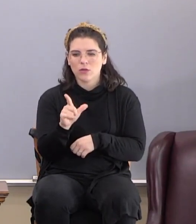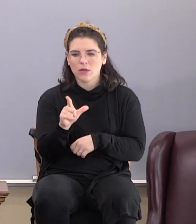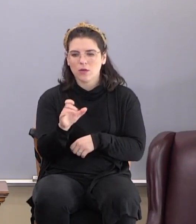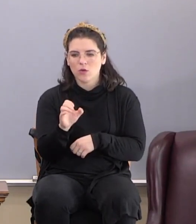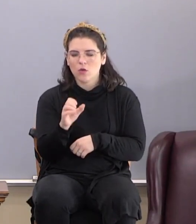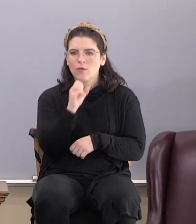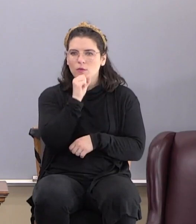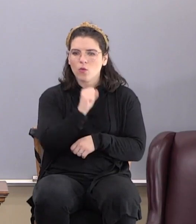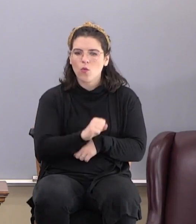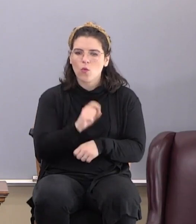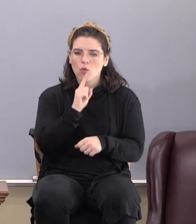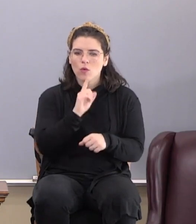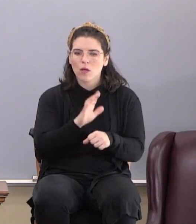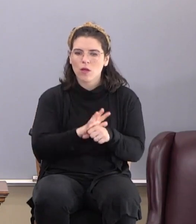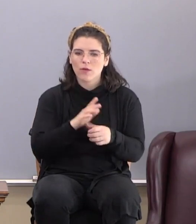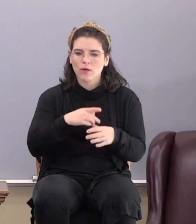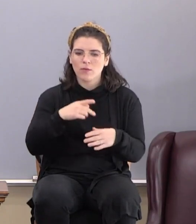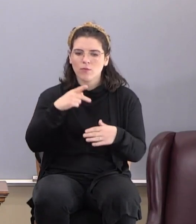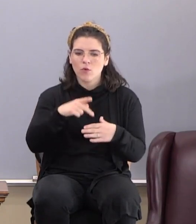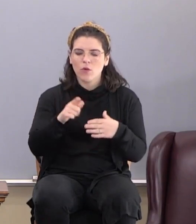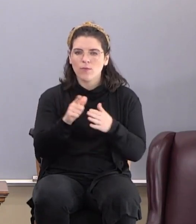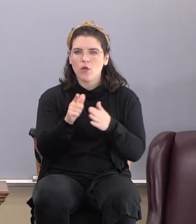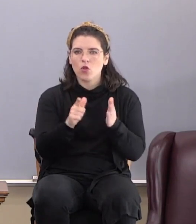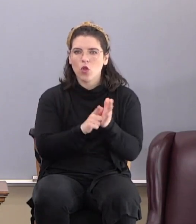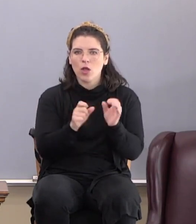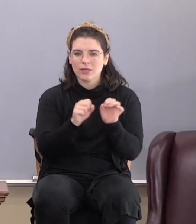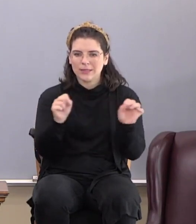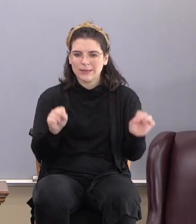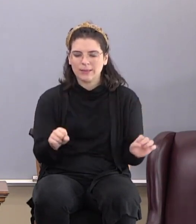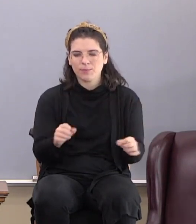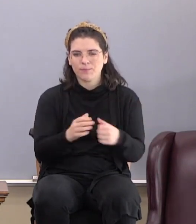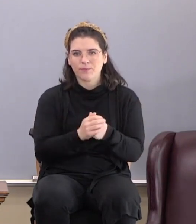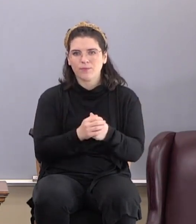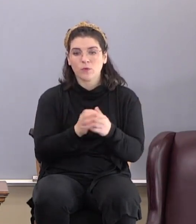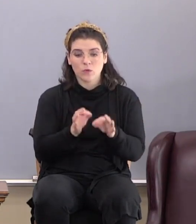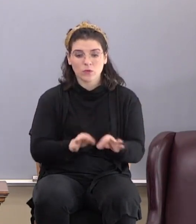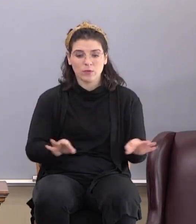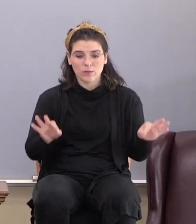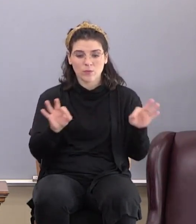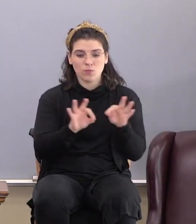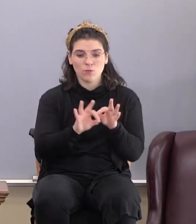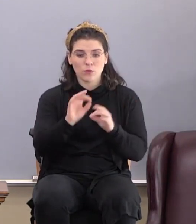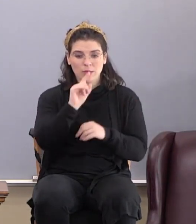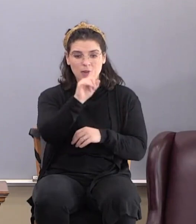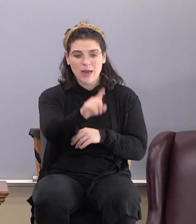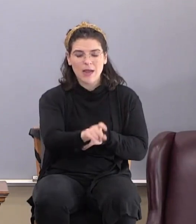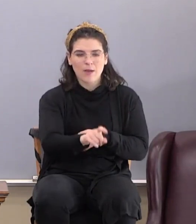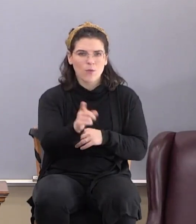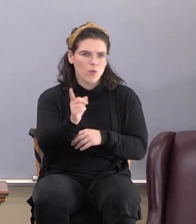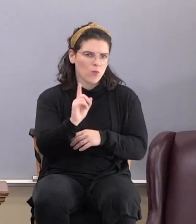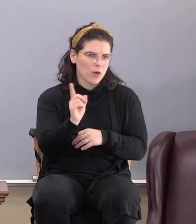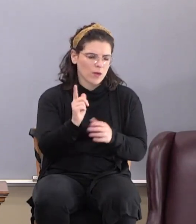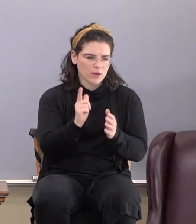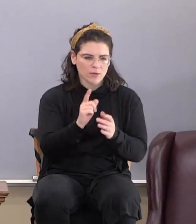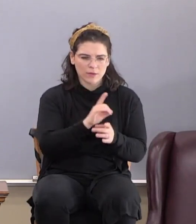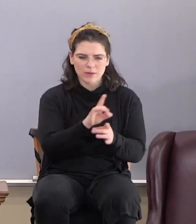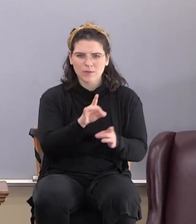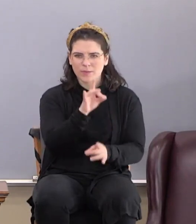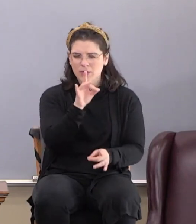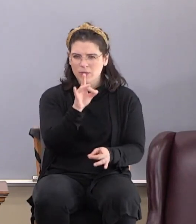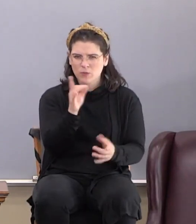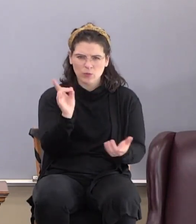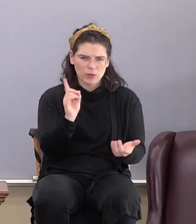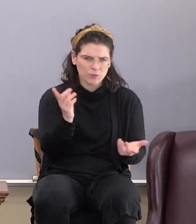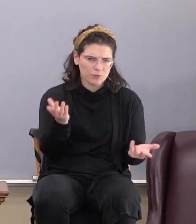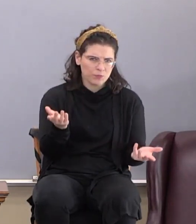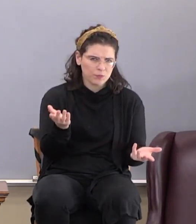old covenant program, the law system. So it's important to ask the question, well, where then is the Spirit?